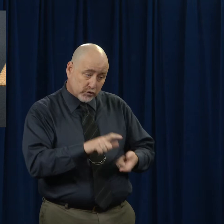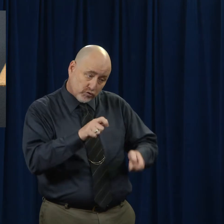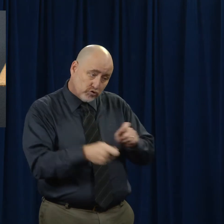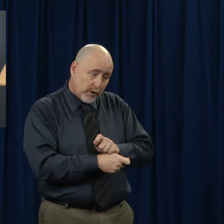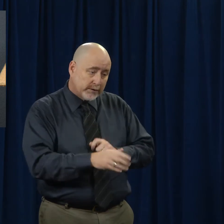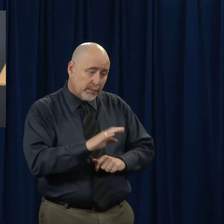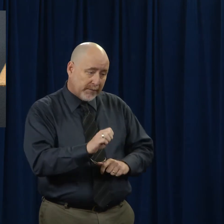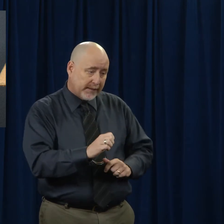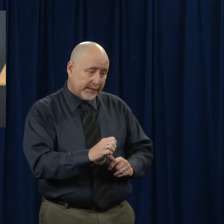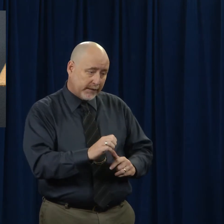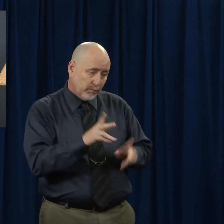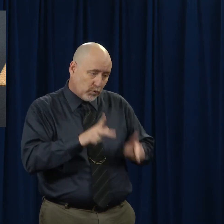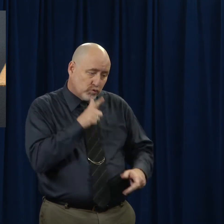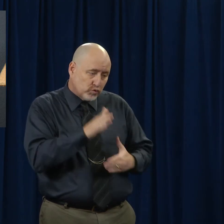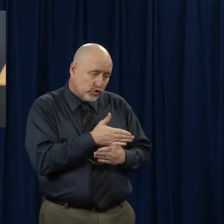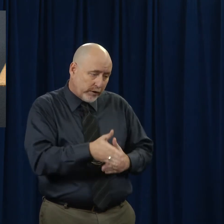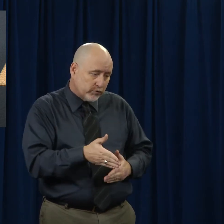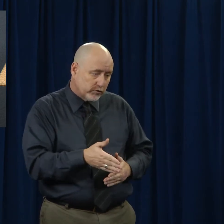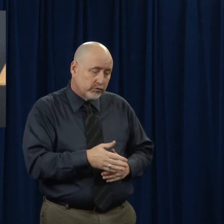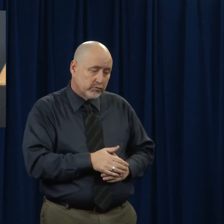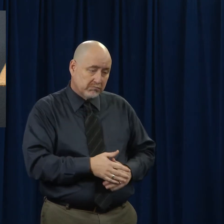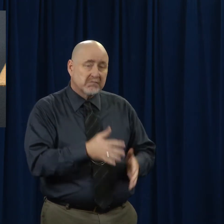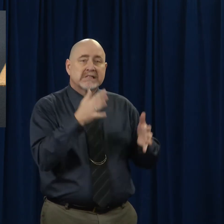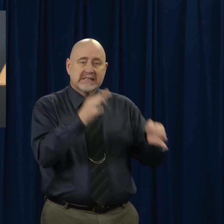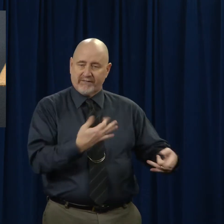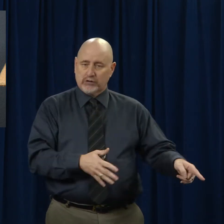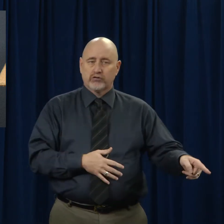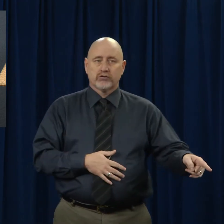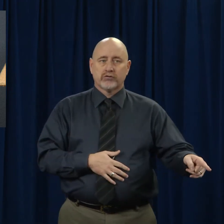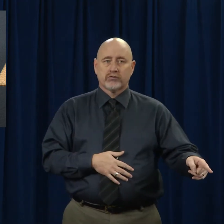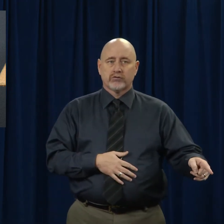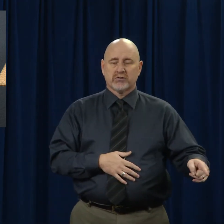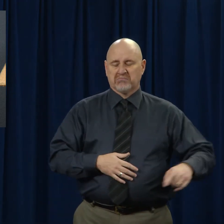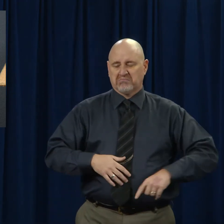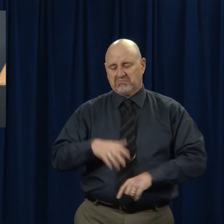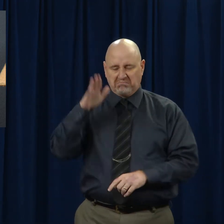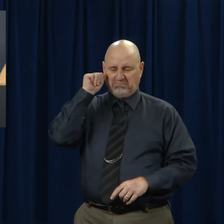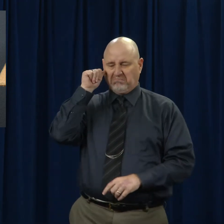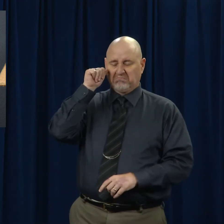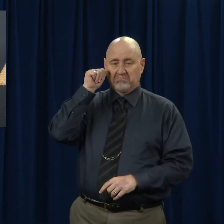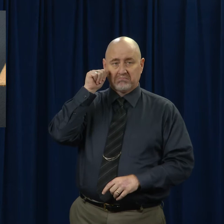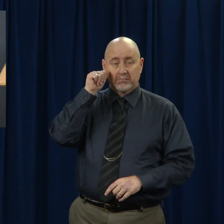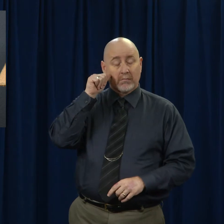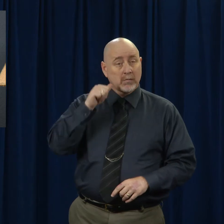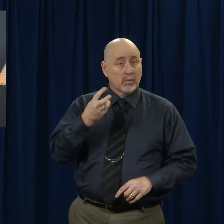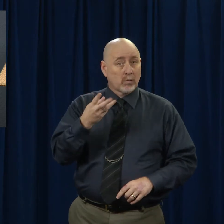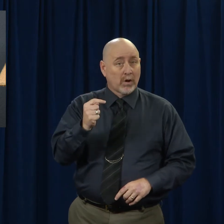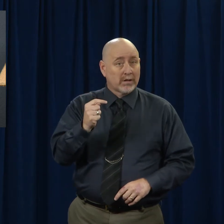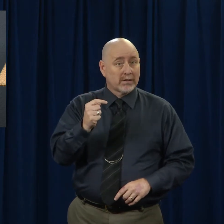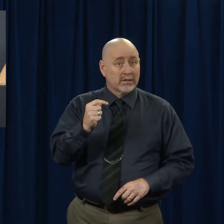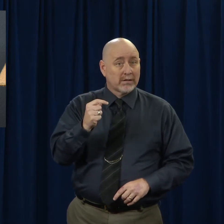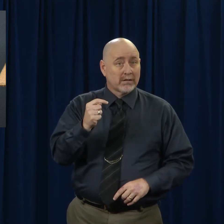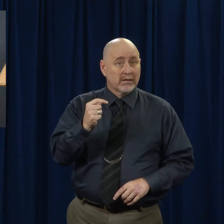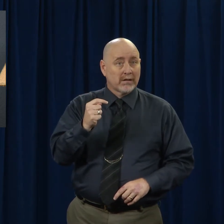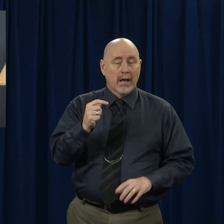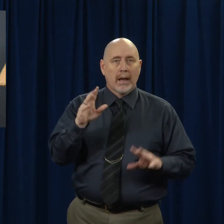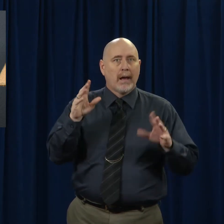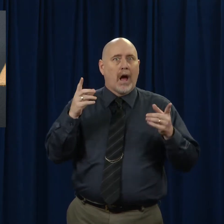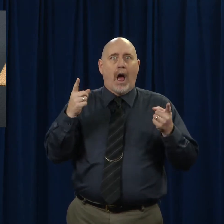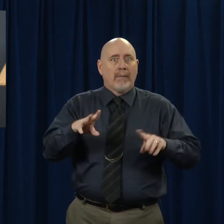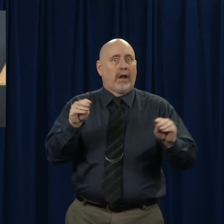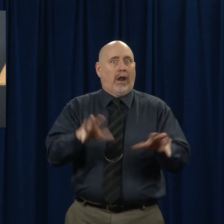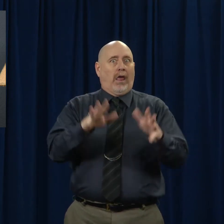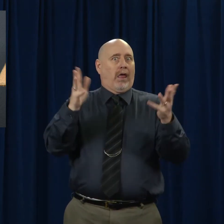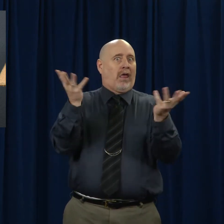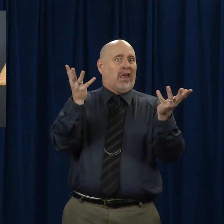that you're ready to be somebody who shares. She'd made her decision. She dug in her heels. But this